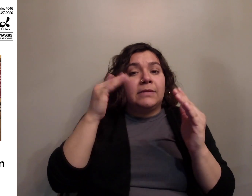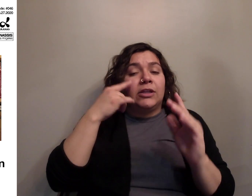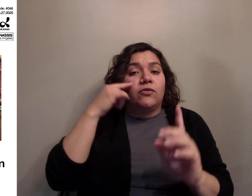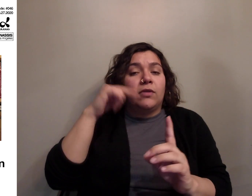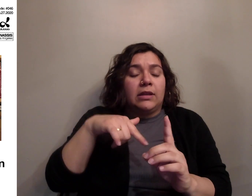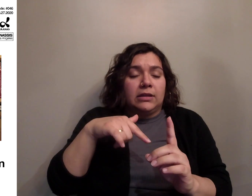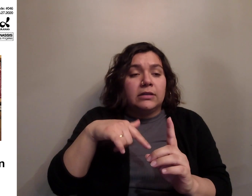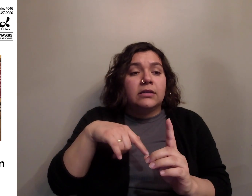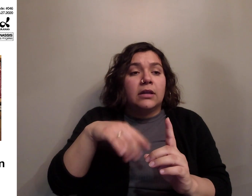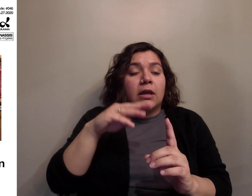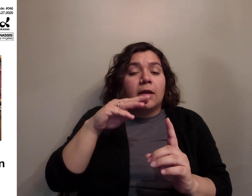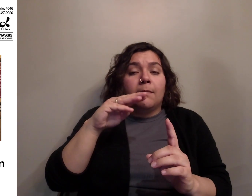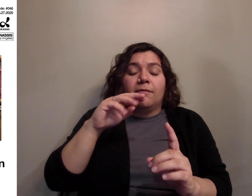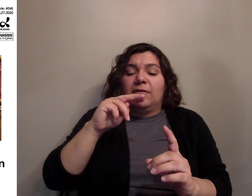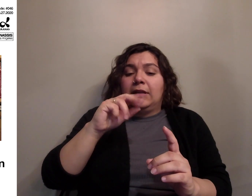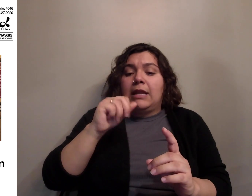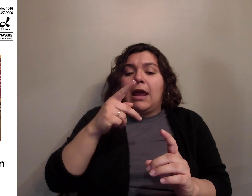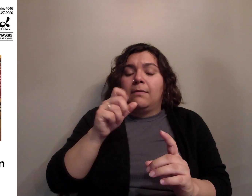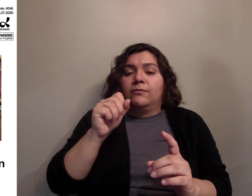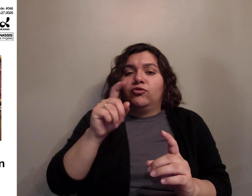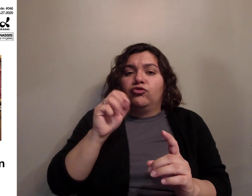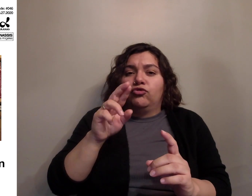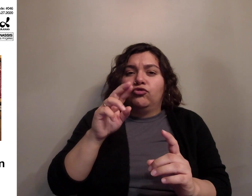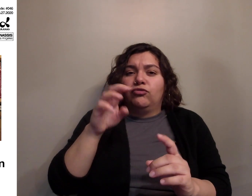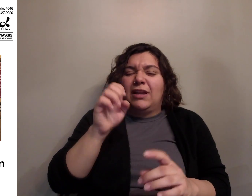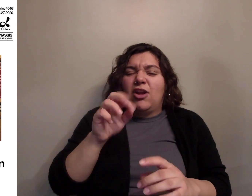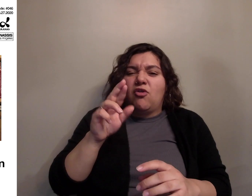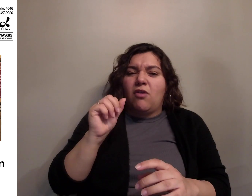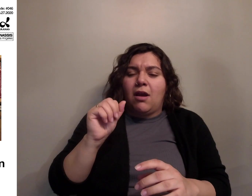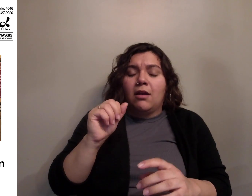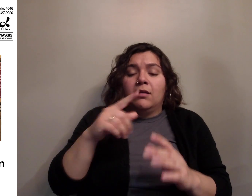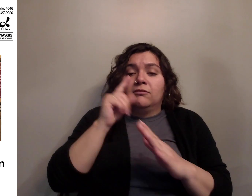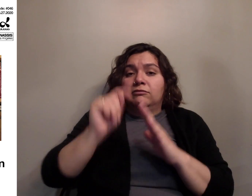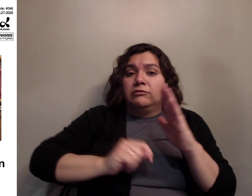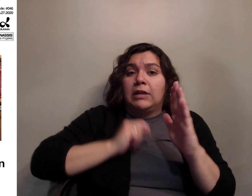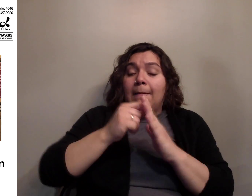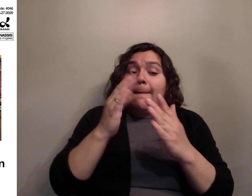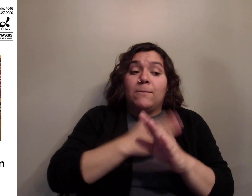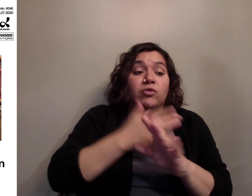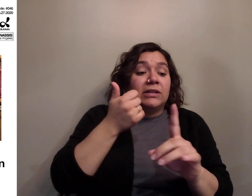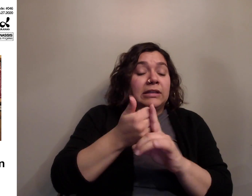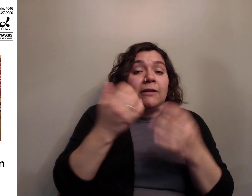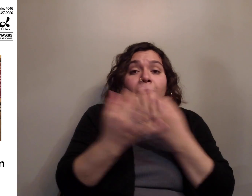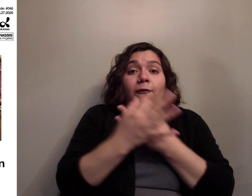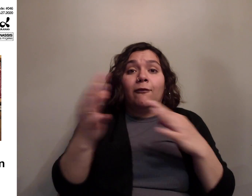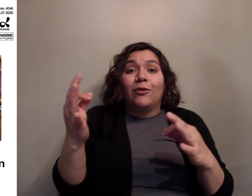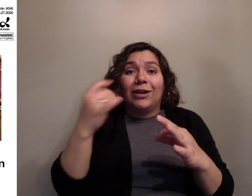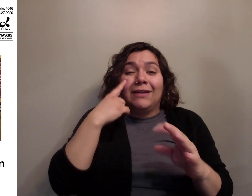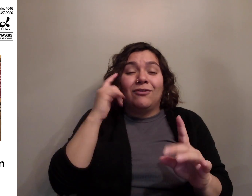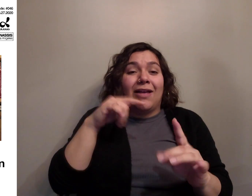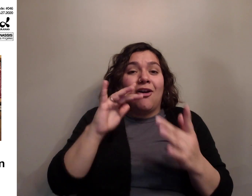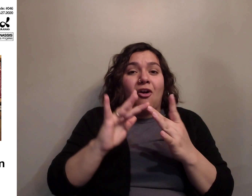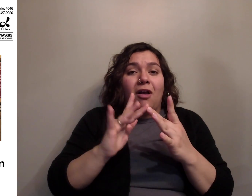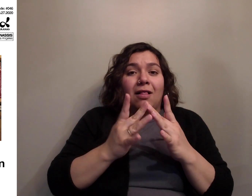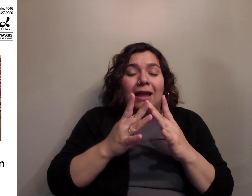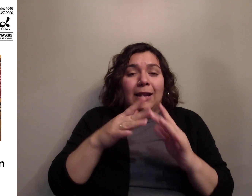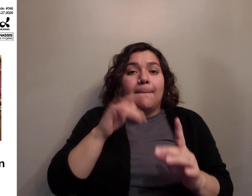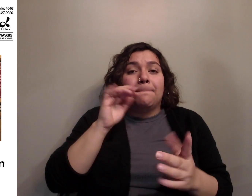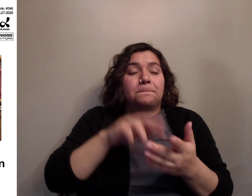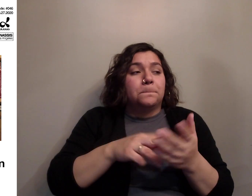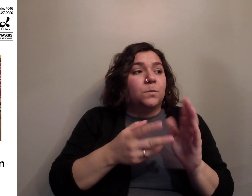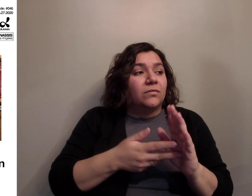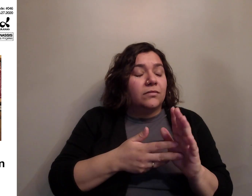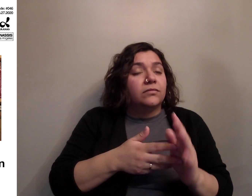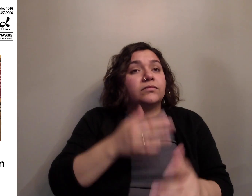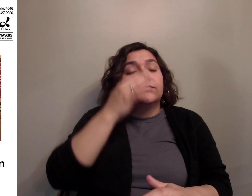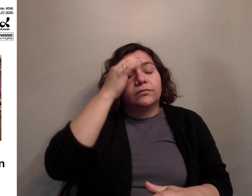and the expectation really since the Napster era that music was just going to be free for the taking there online.